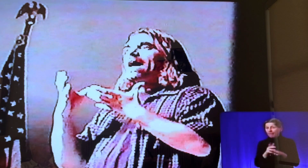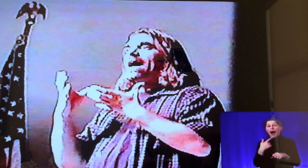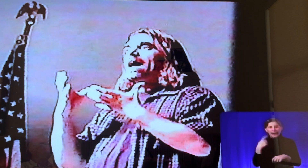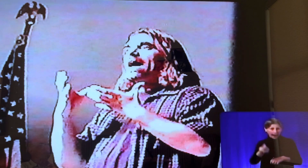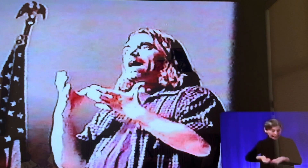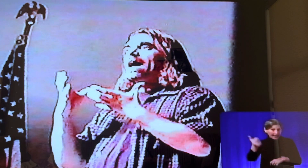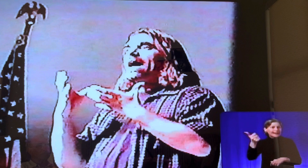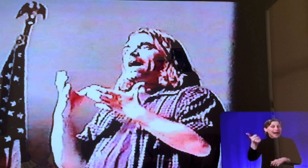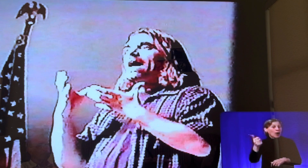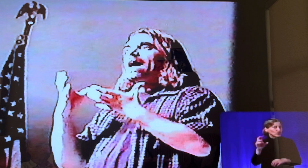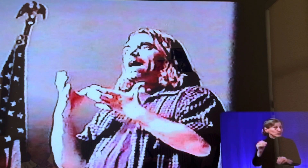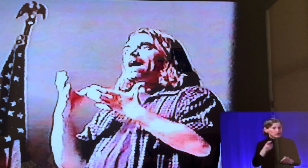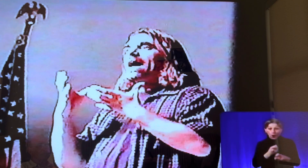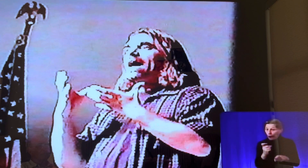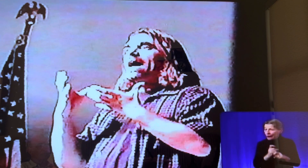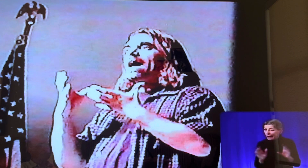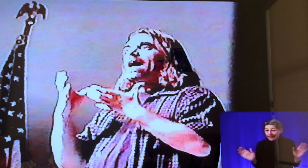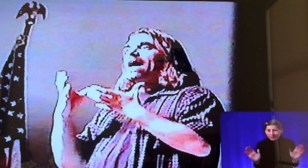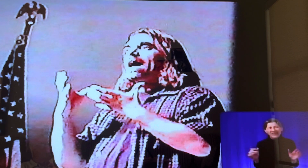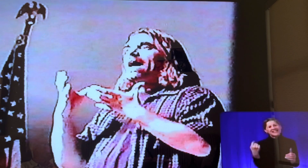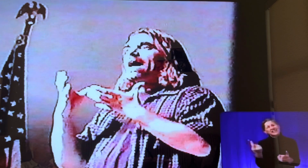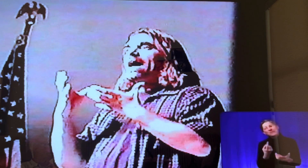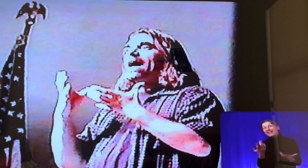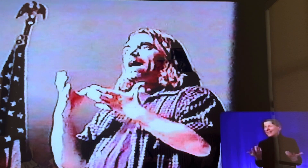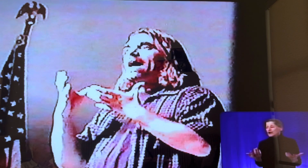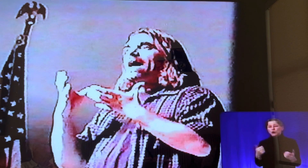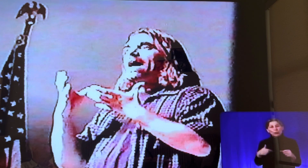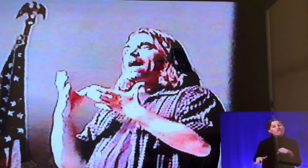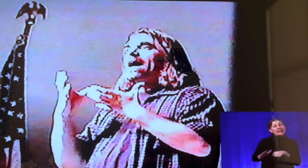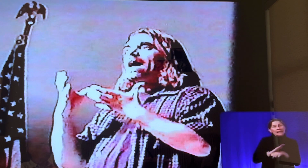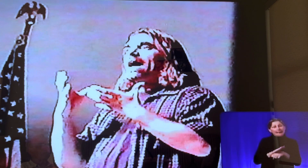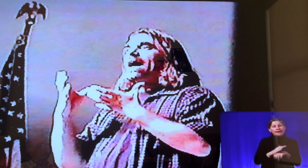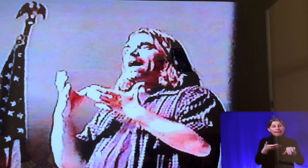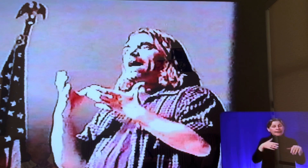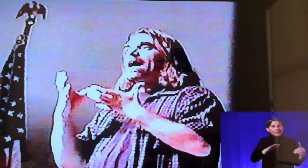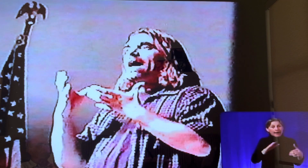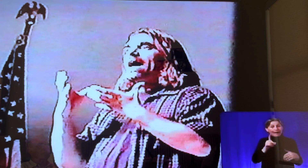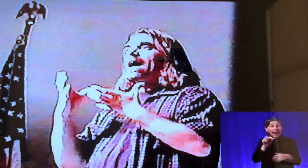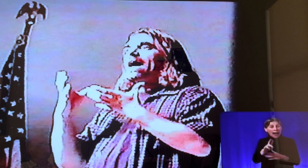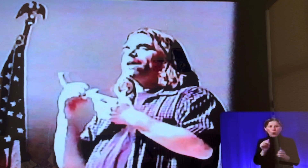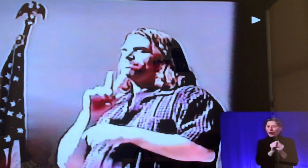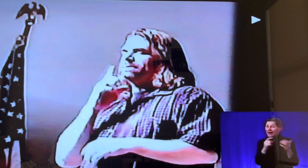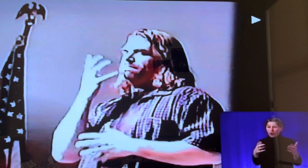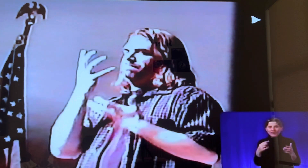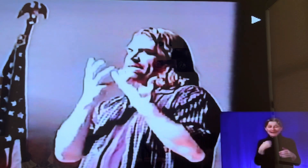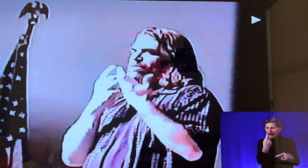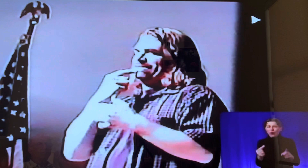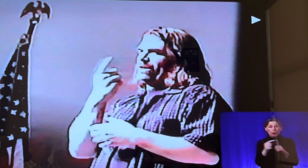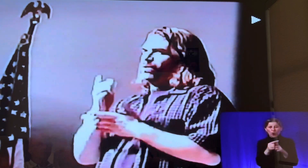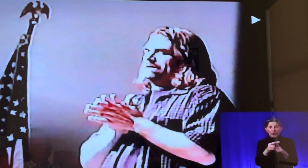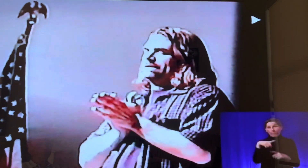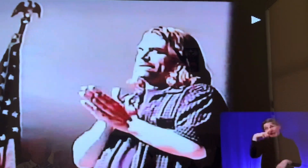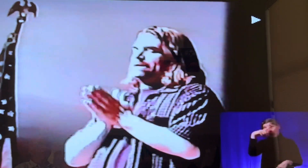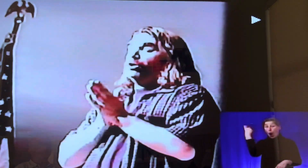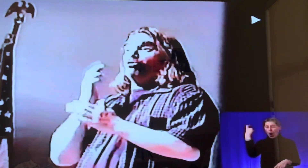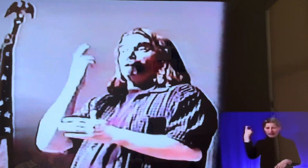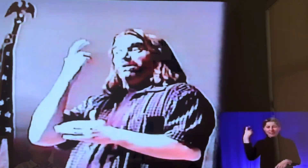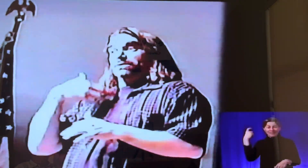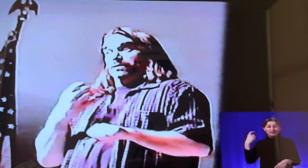Or, maybe not that, but something to fill in that dead air without saying because. And he admits it's